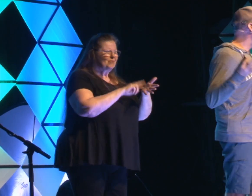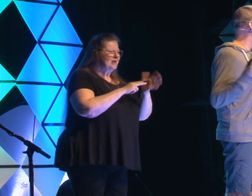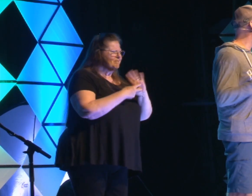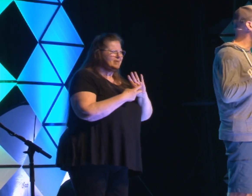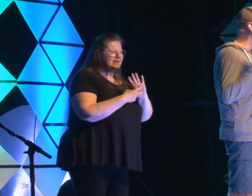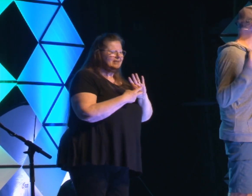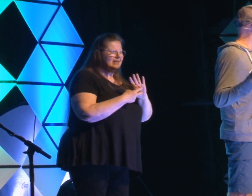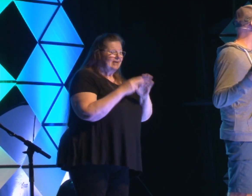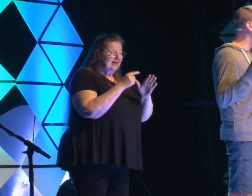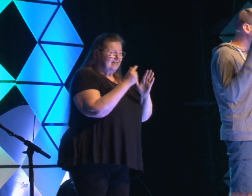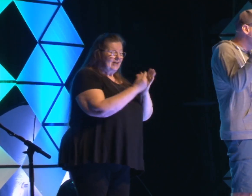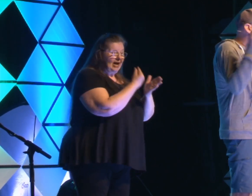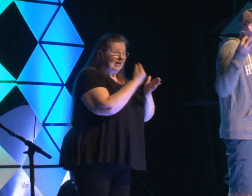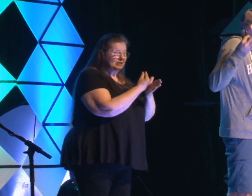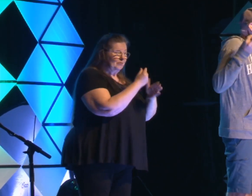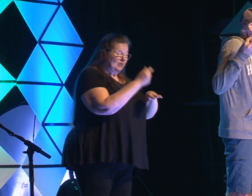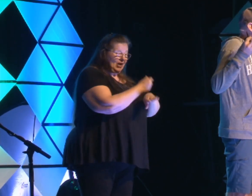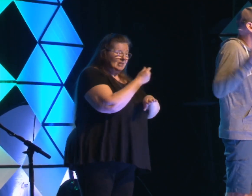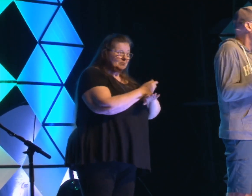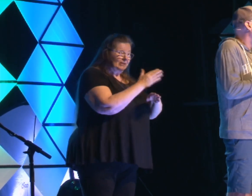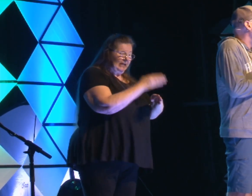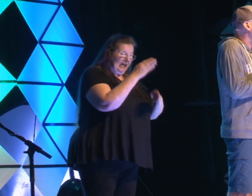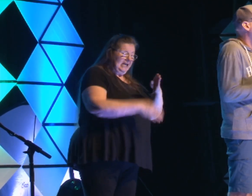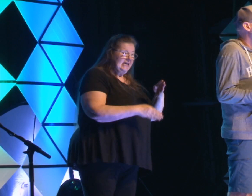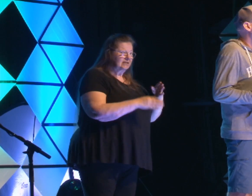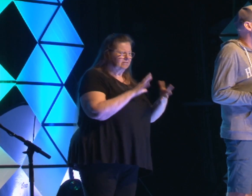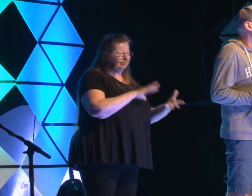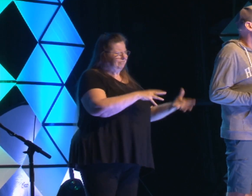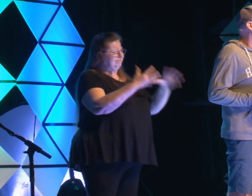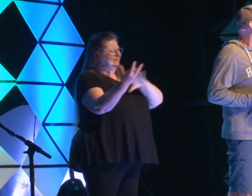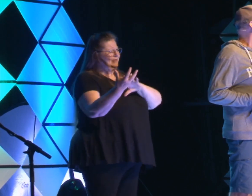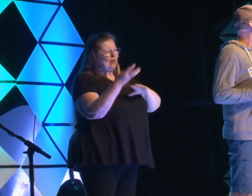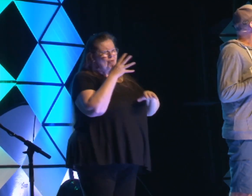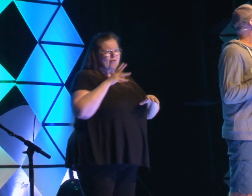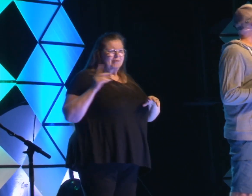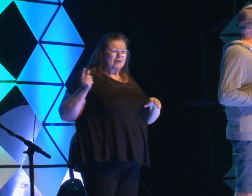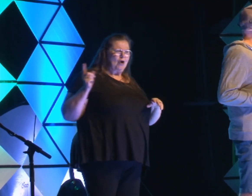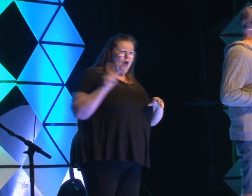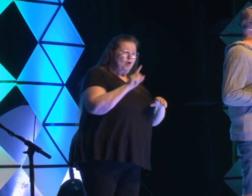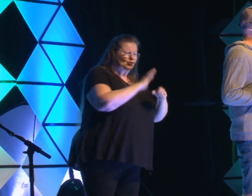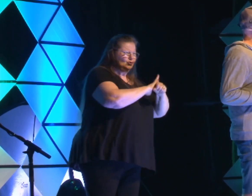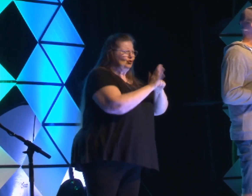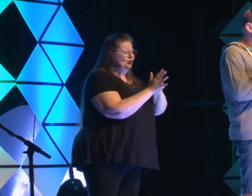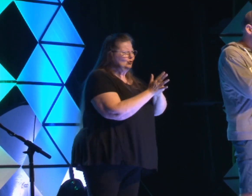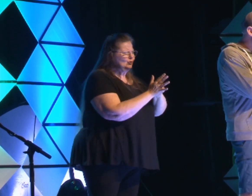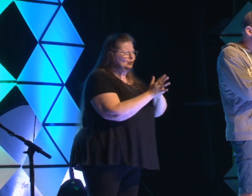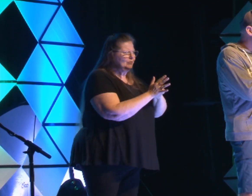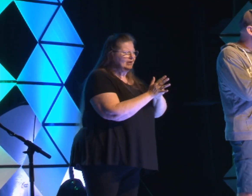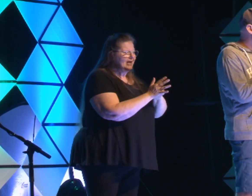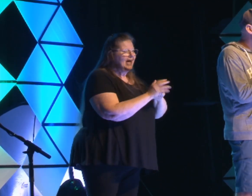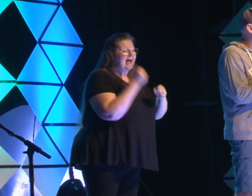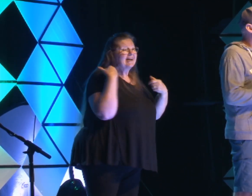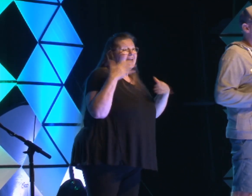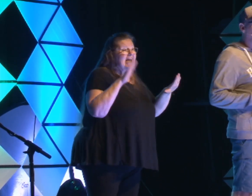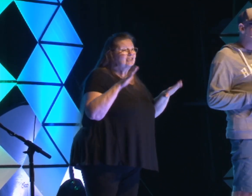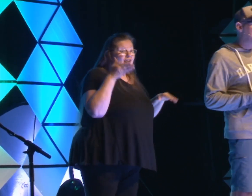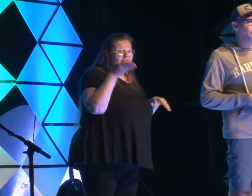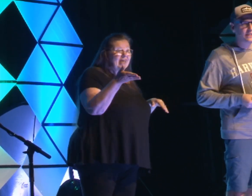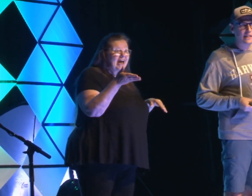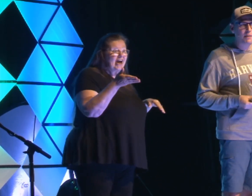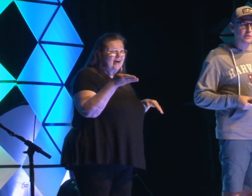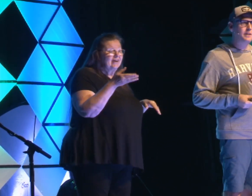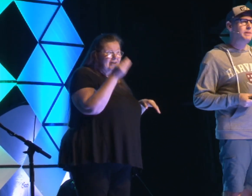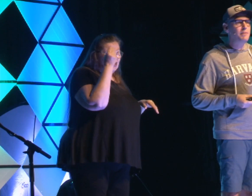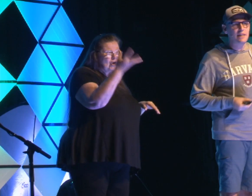itself ends in chaos. The original ending of Mark, the women go to the tomb. They're actually told by this angel who's there, go and